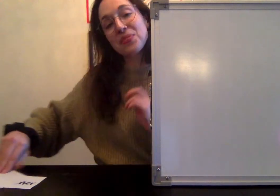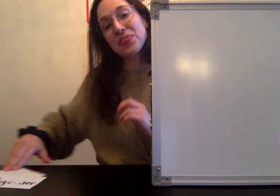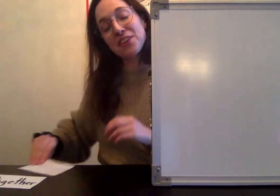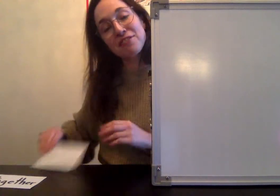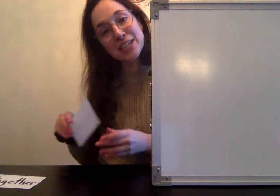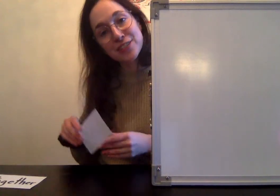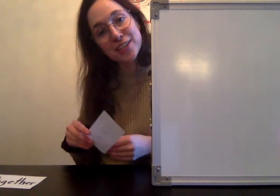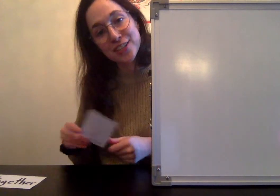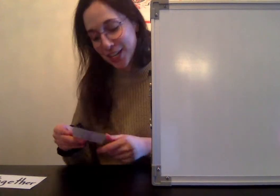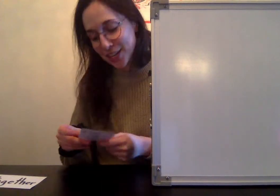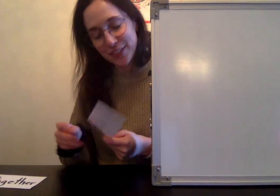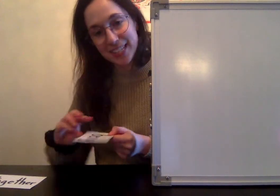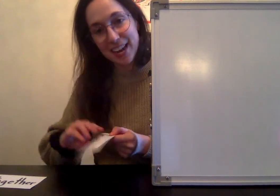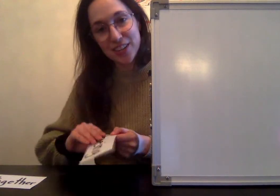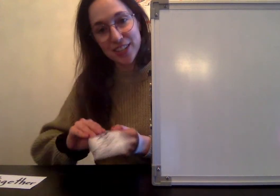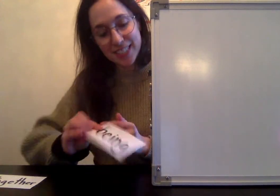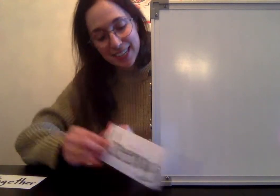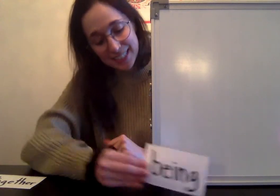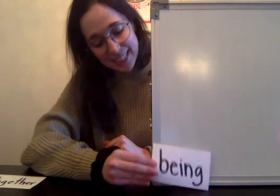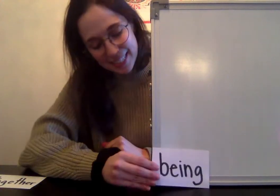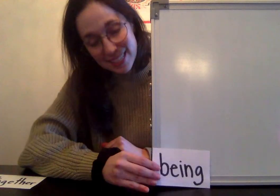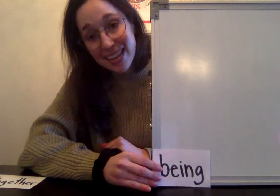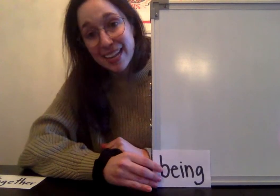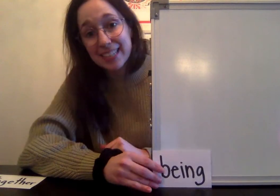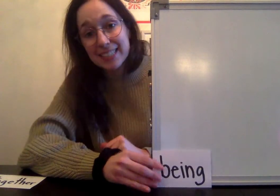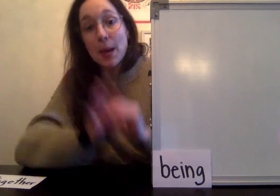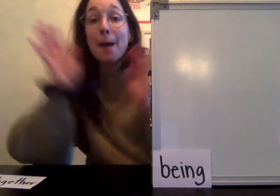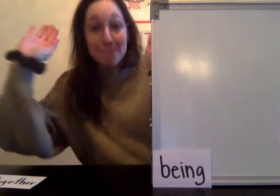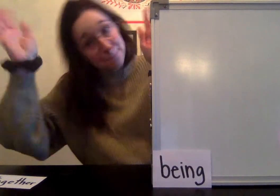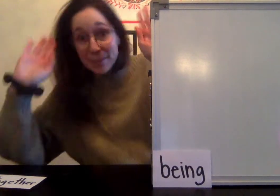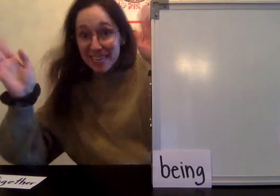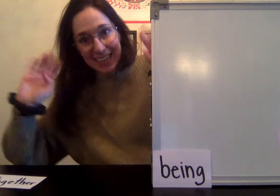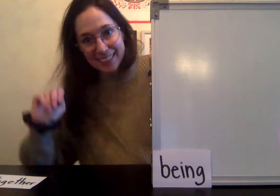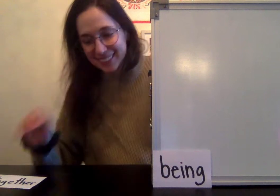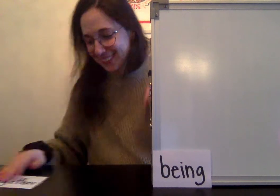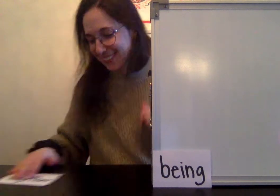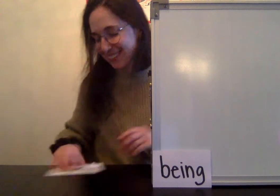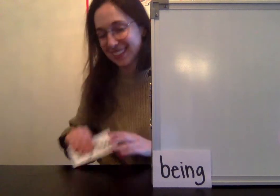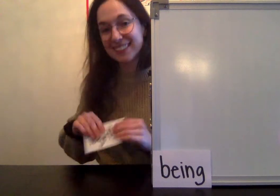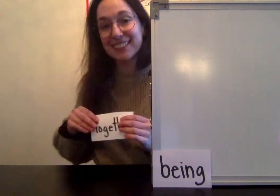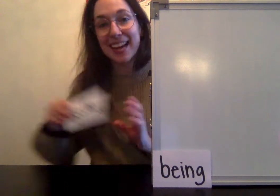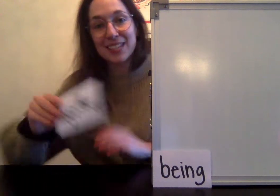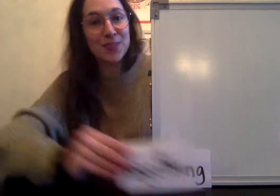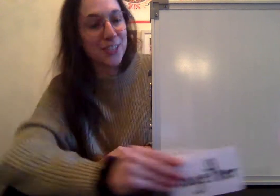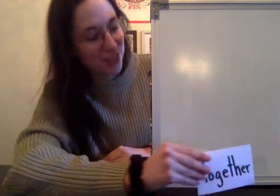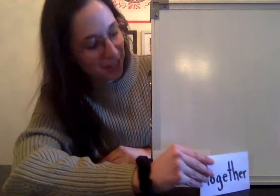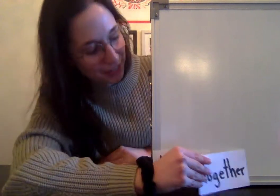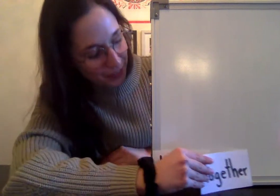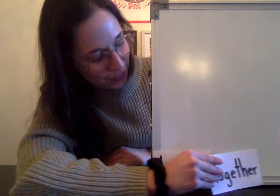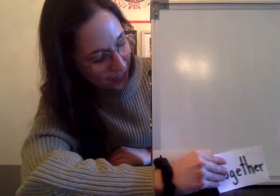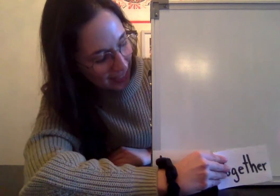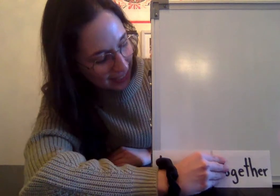The first word you're going to use today for your sentences is being. The next word you're going to use for your